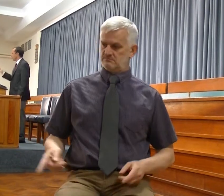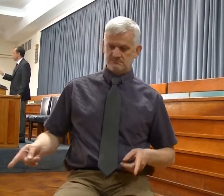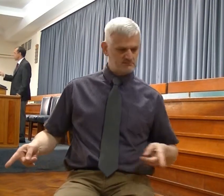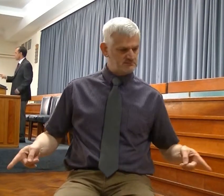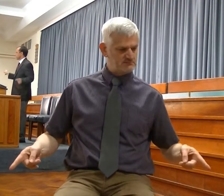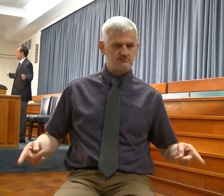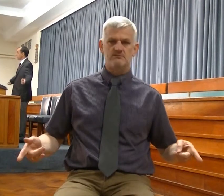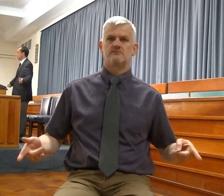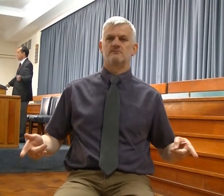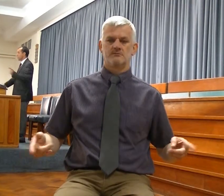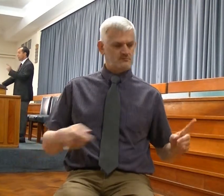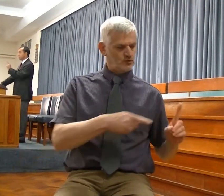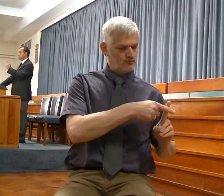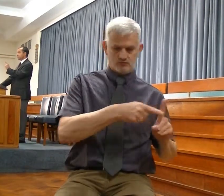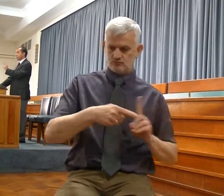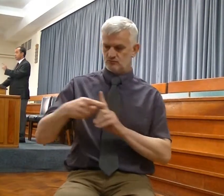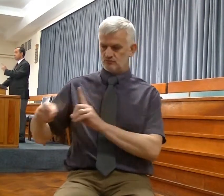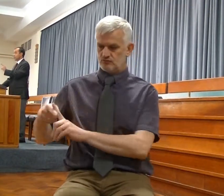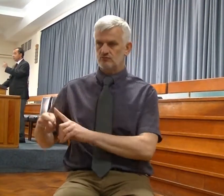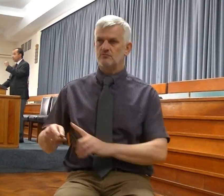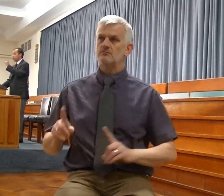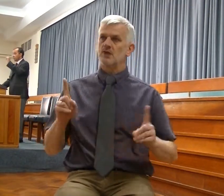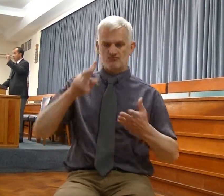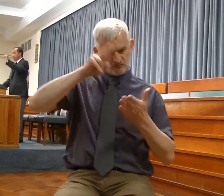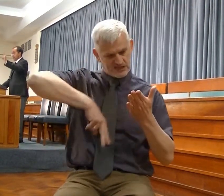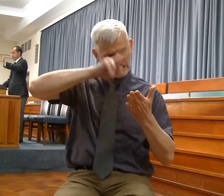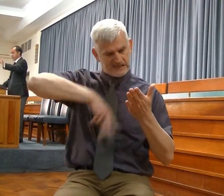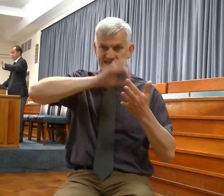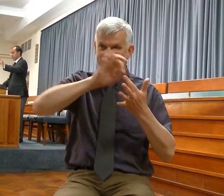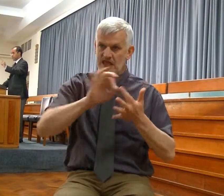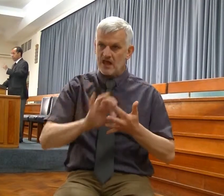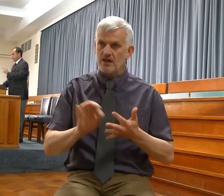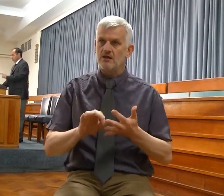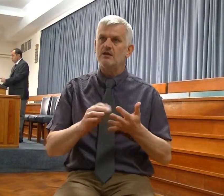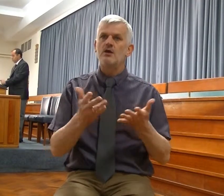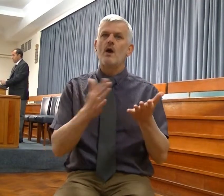time with the Lord Jesus Christ on the cross. And it's interesting because